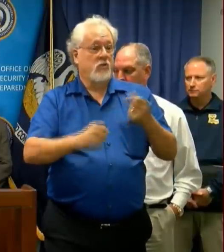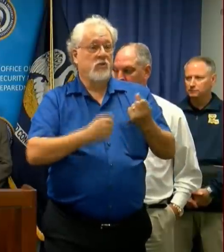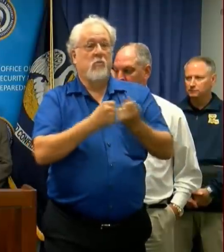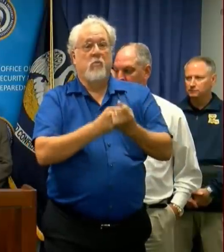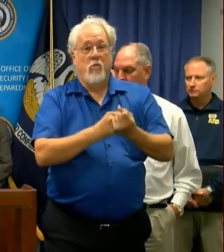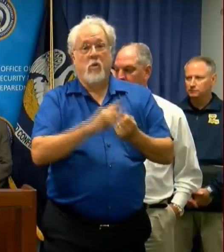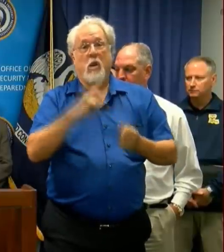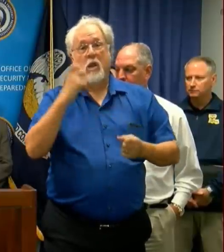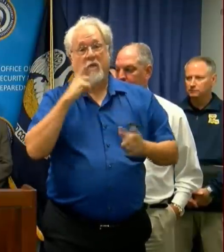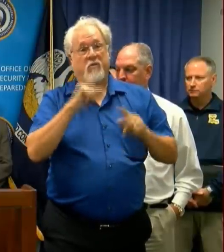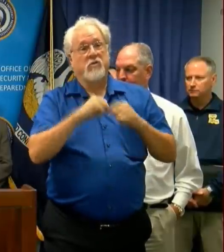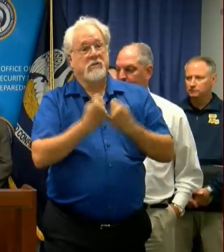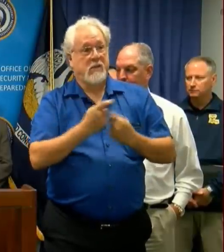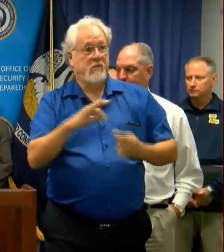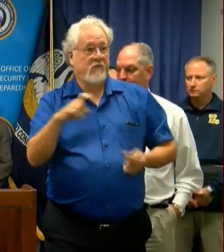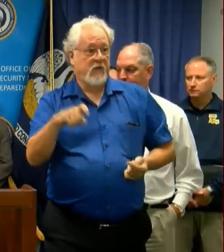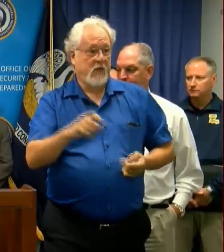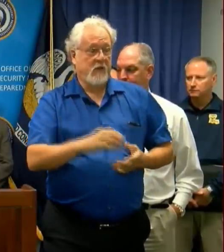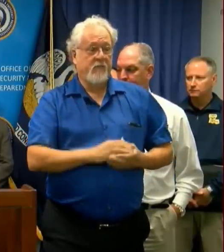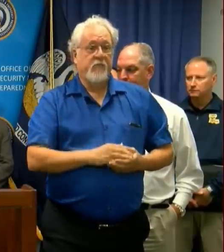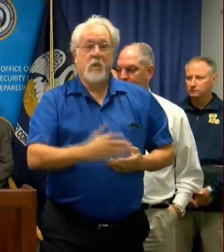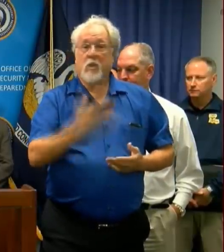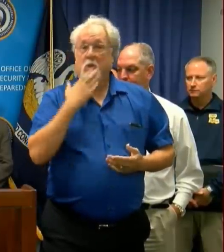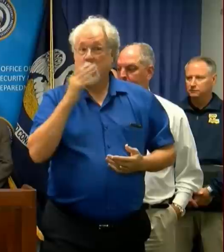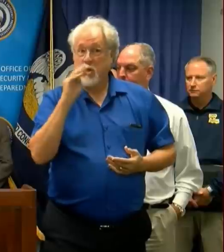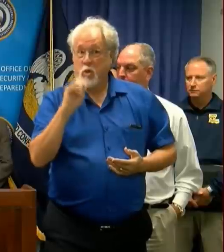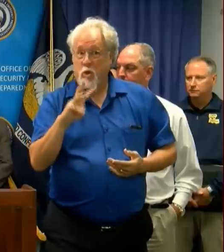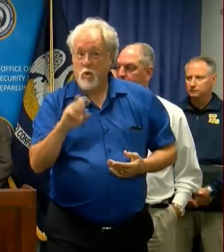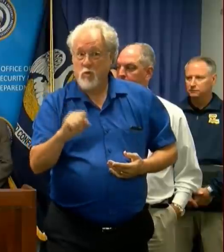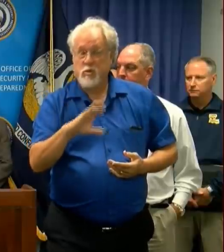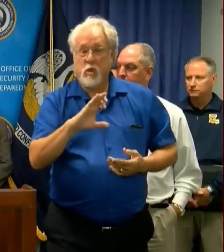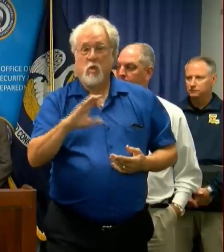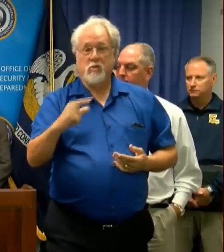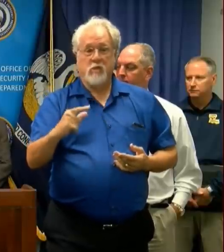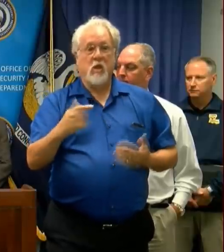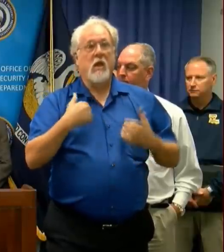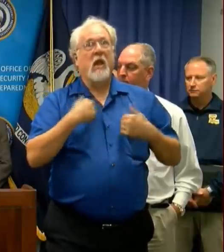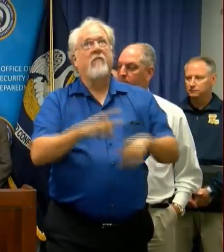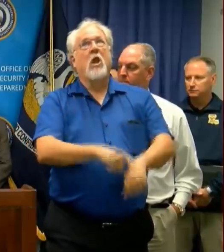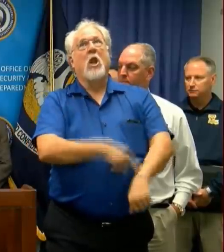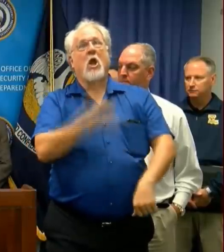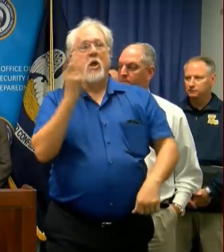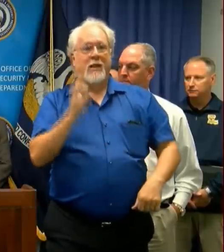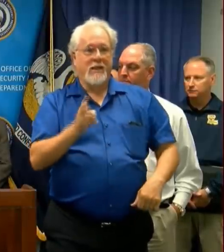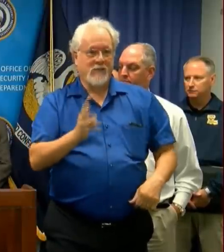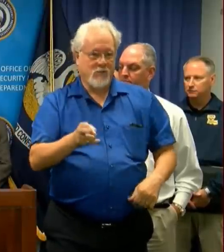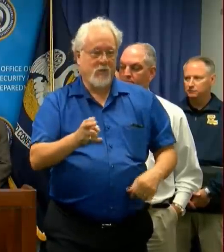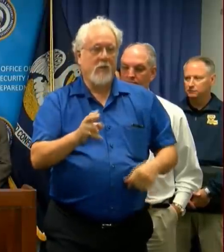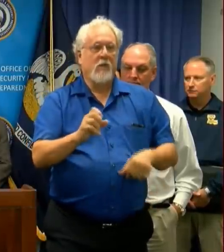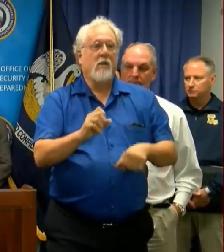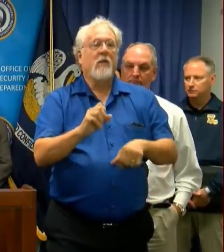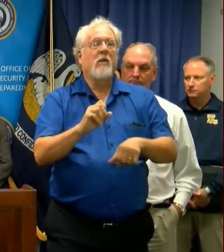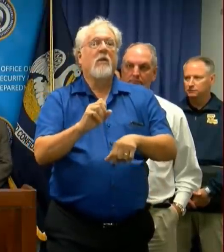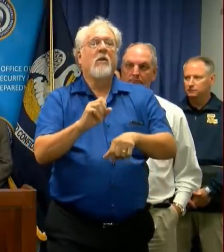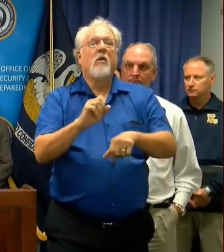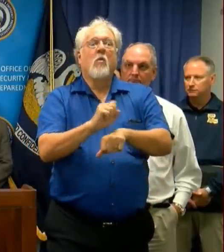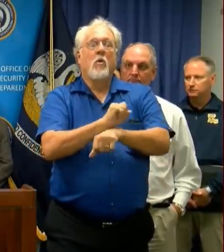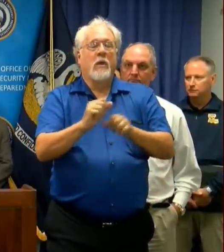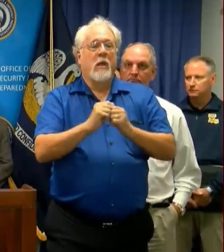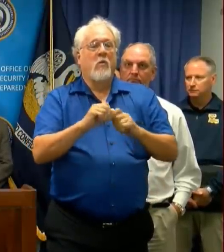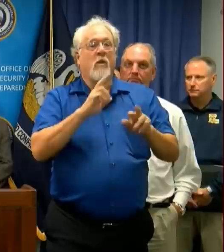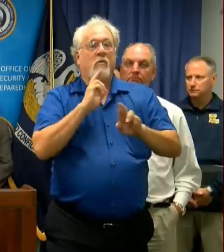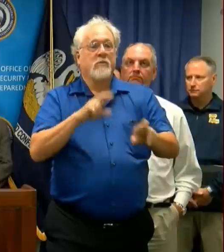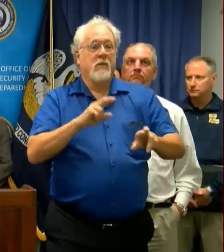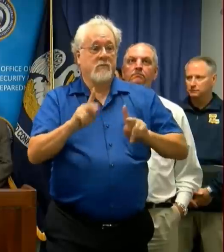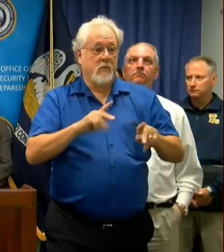support the governor's team if needed. The good news is that our Coast Guard teams have a long history of operating with the response professionals here